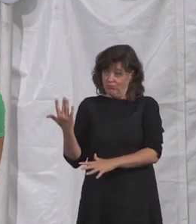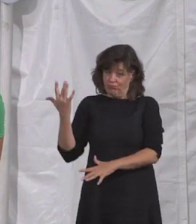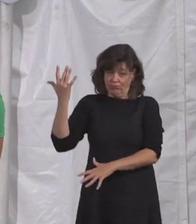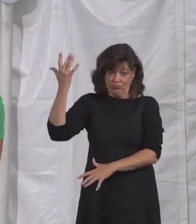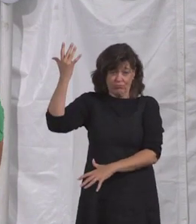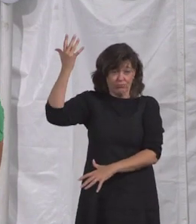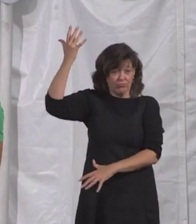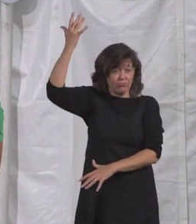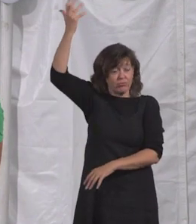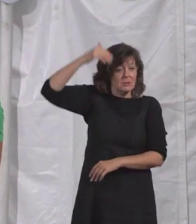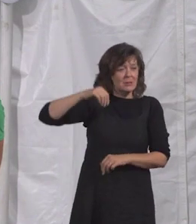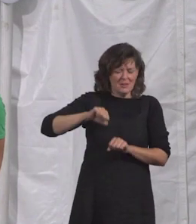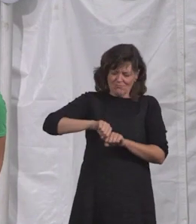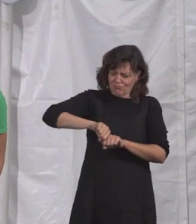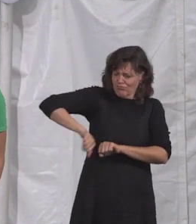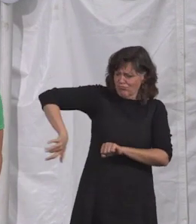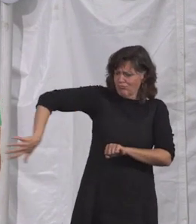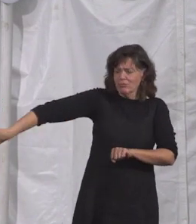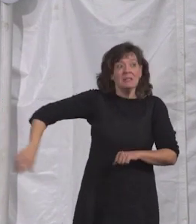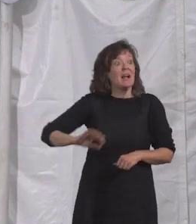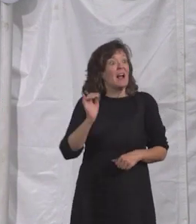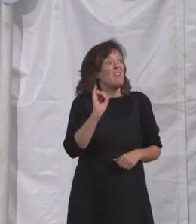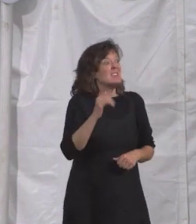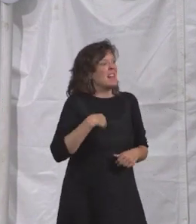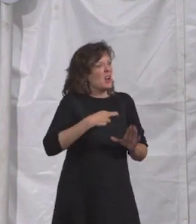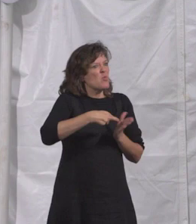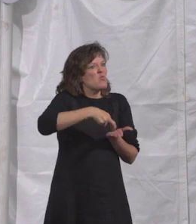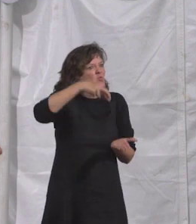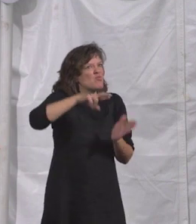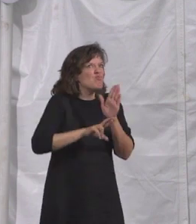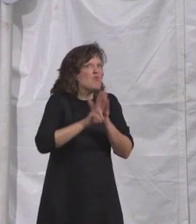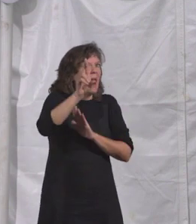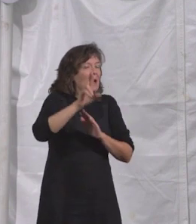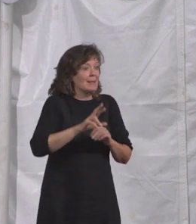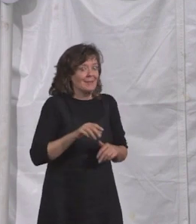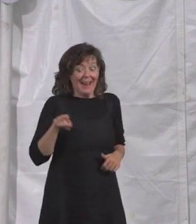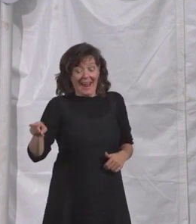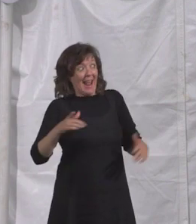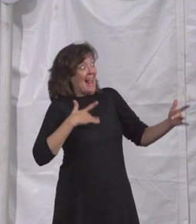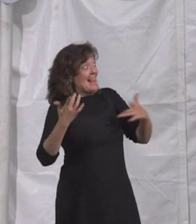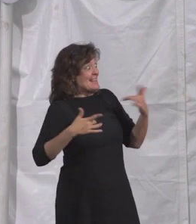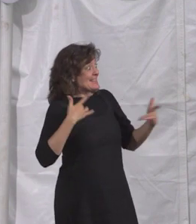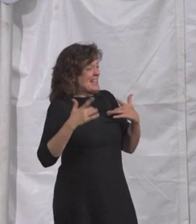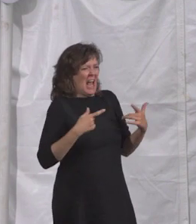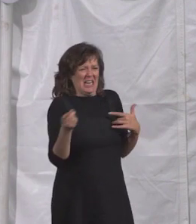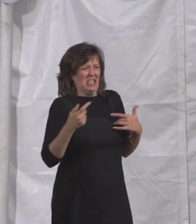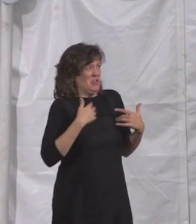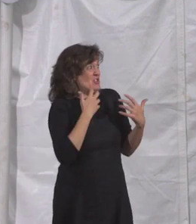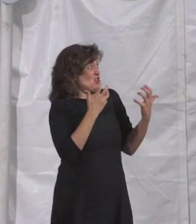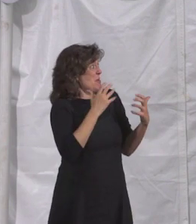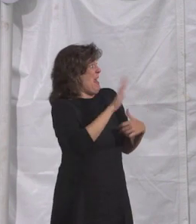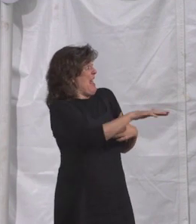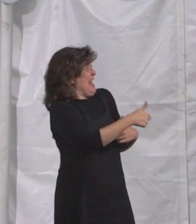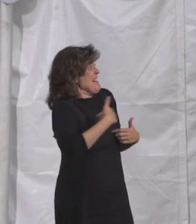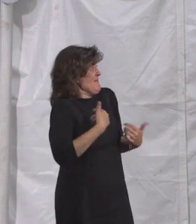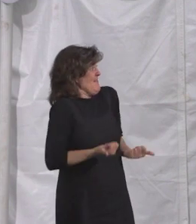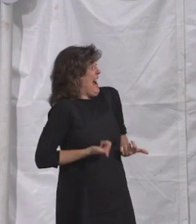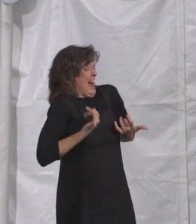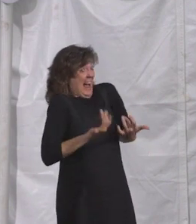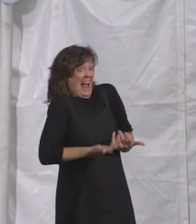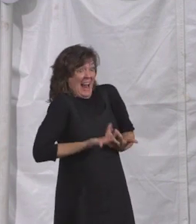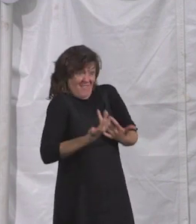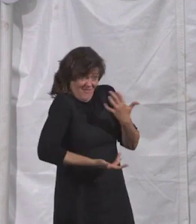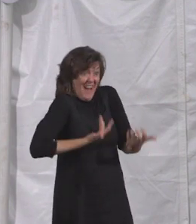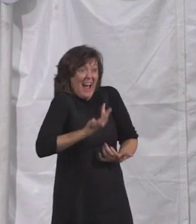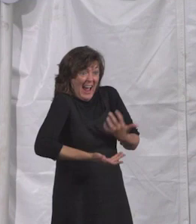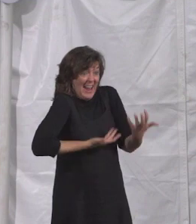the afterburner on a jet fighter, and he was so excited he was screaming, "I'm on fire! I'm